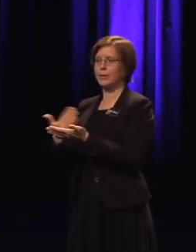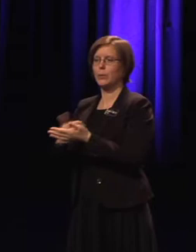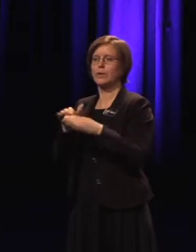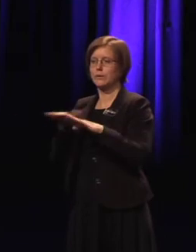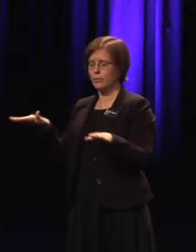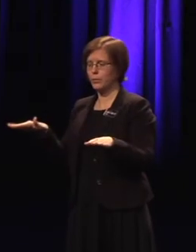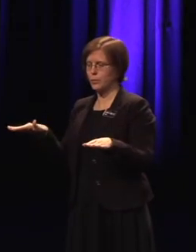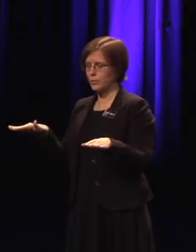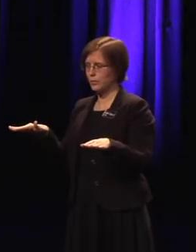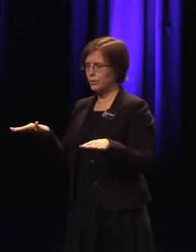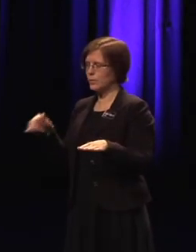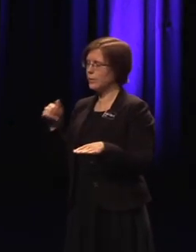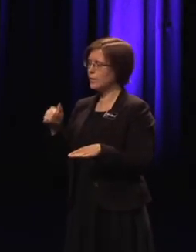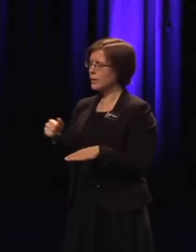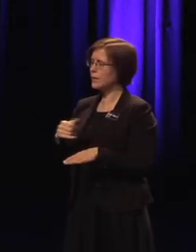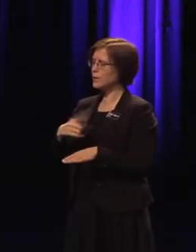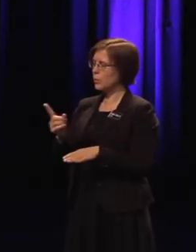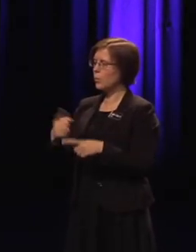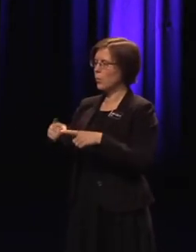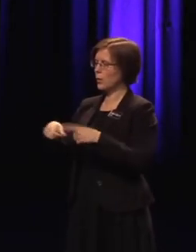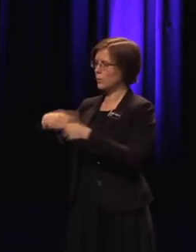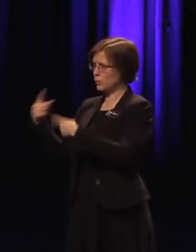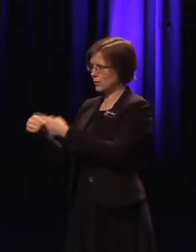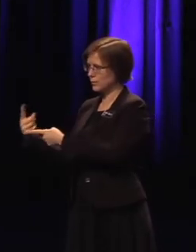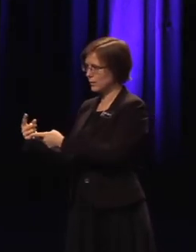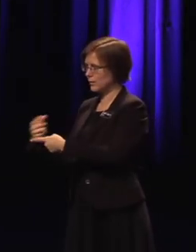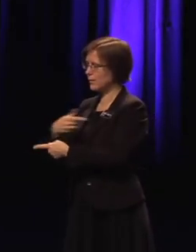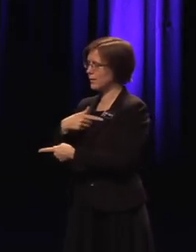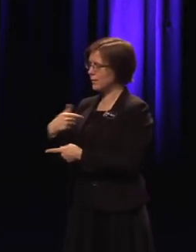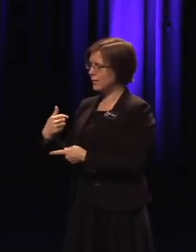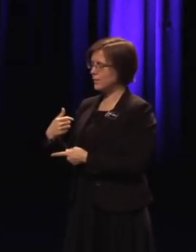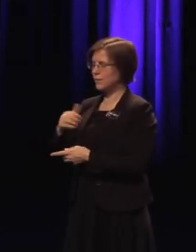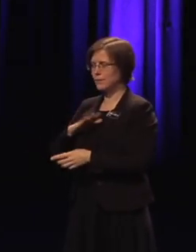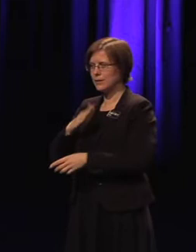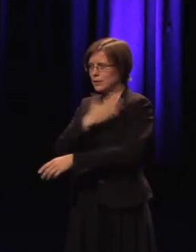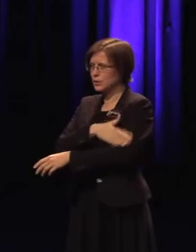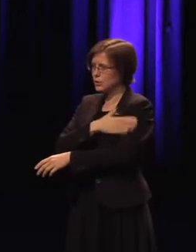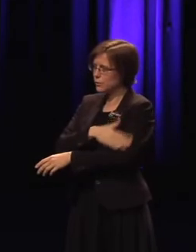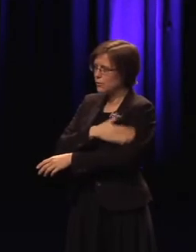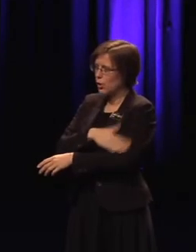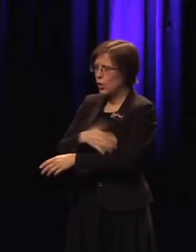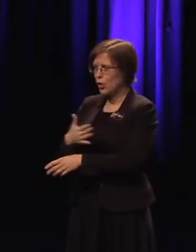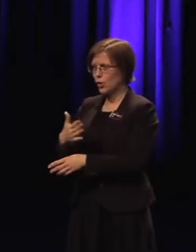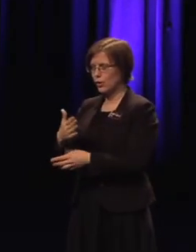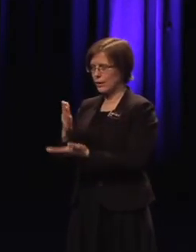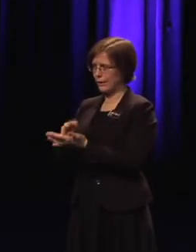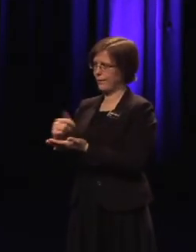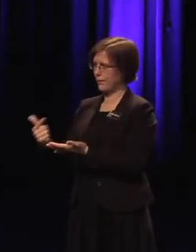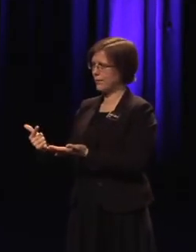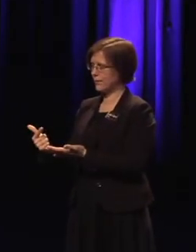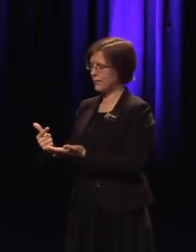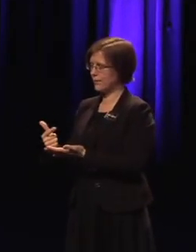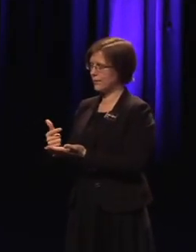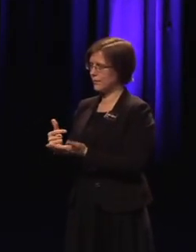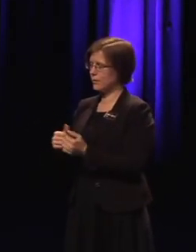in non-participatory processes, weak accountability for both process and outcomes,